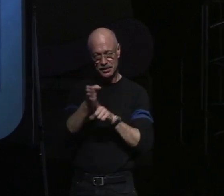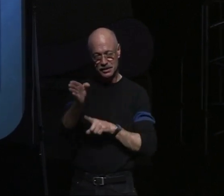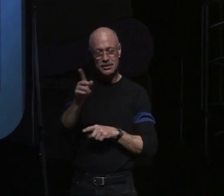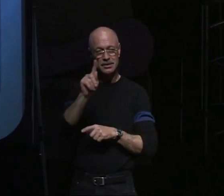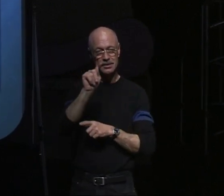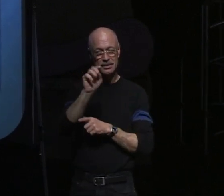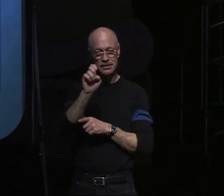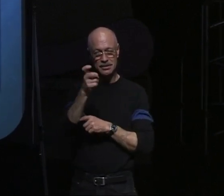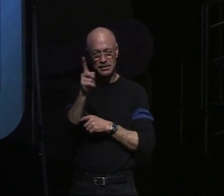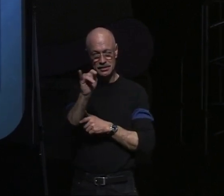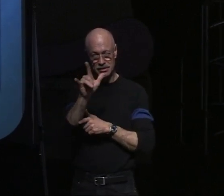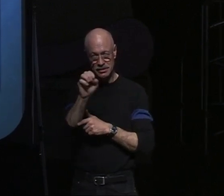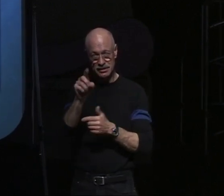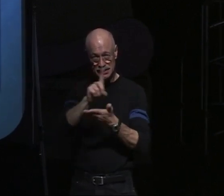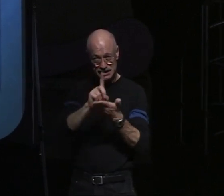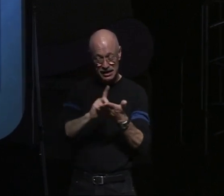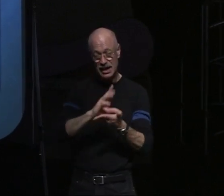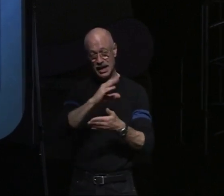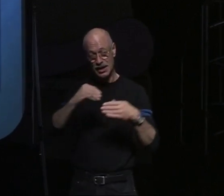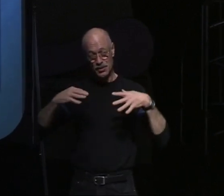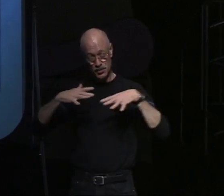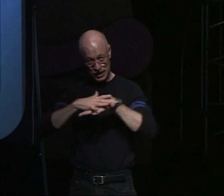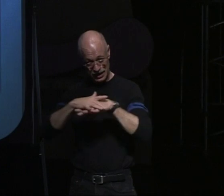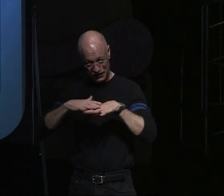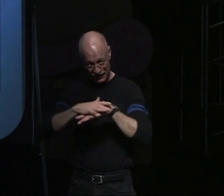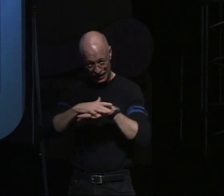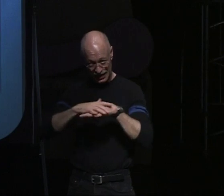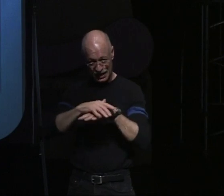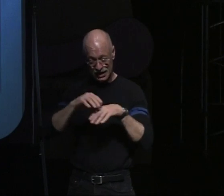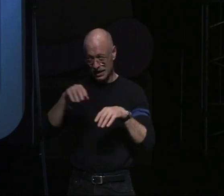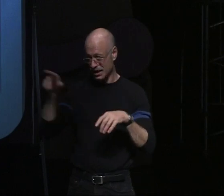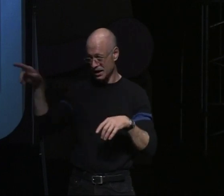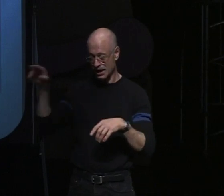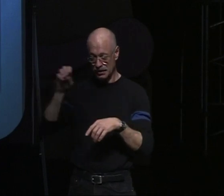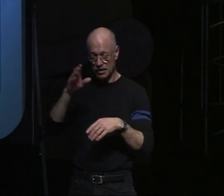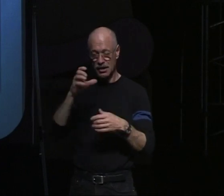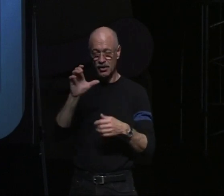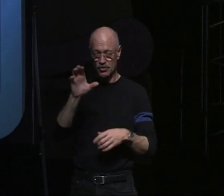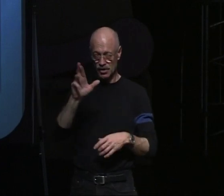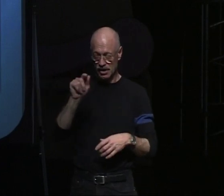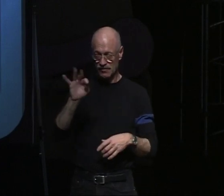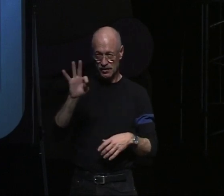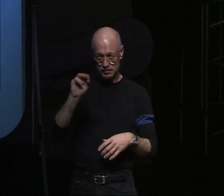I did come here and study at NTID, and I studied textile design and weaving